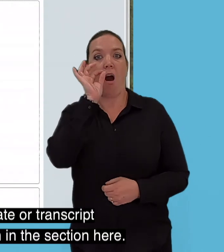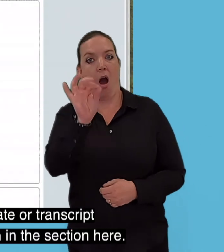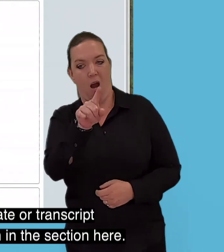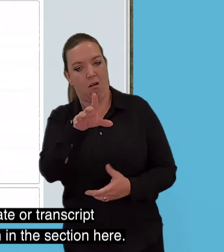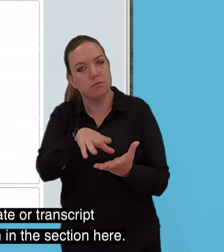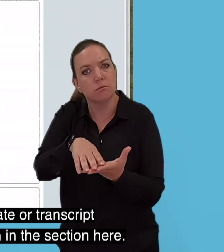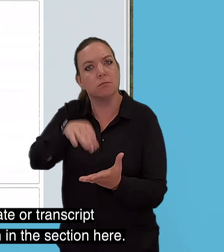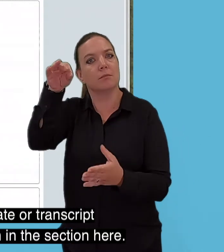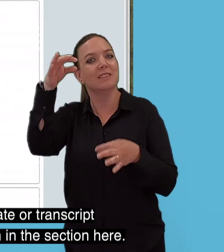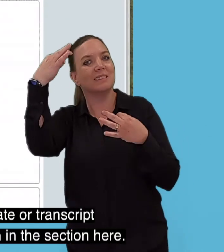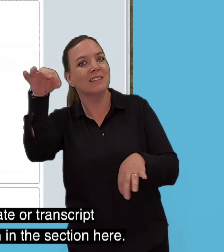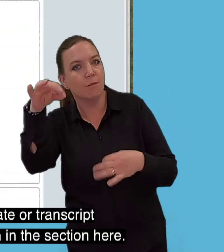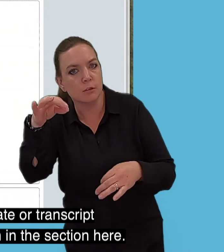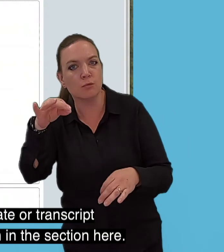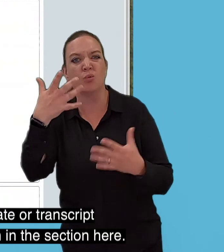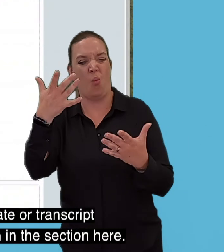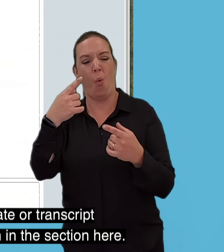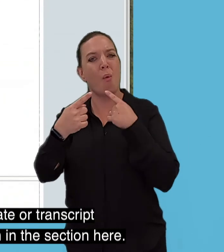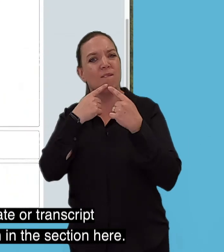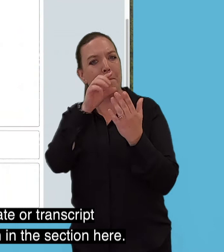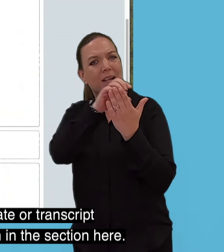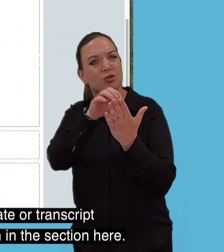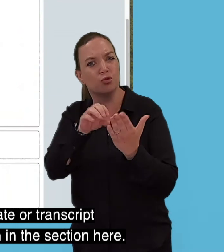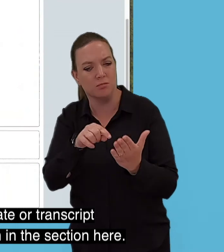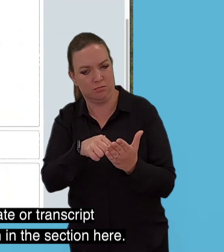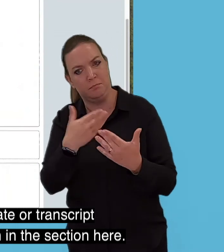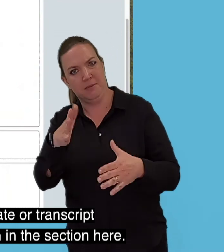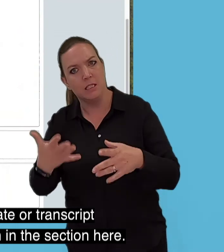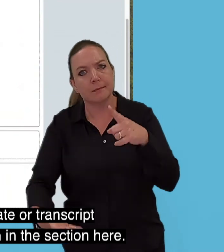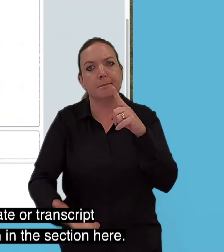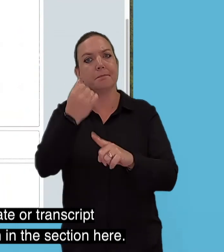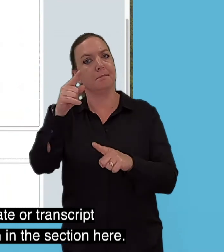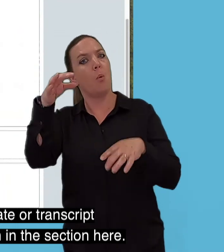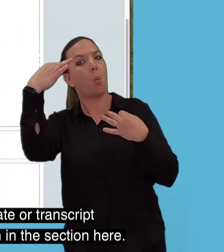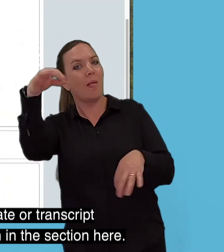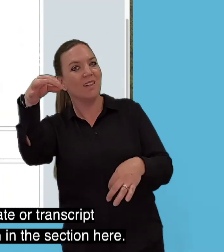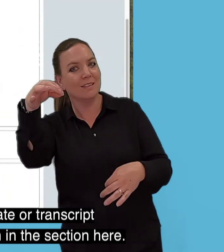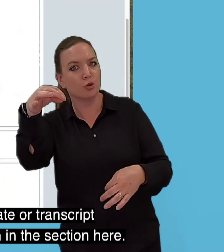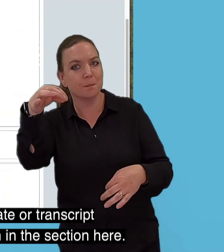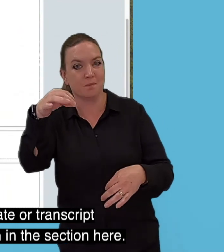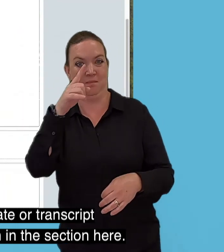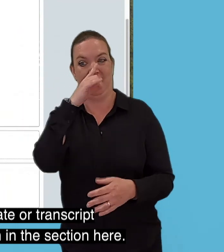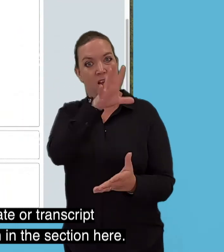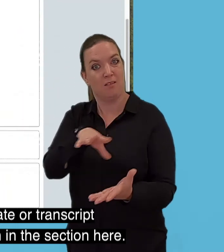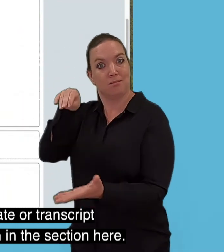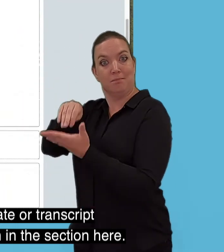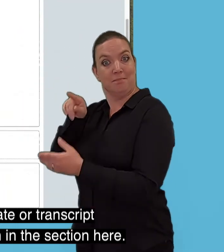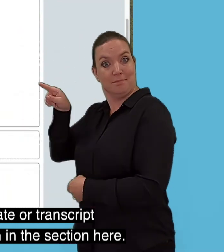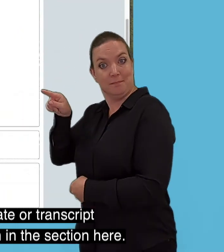you will be asked to upload a certificate or transcript that proves you obtained this